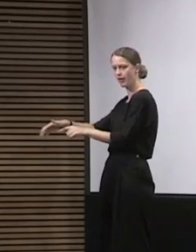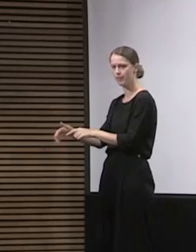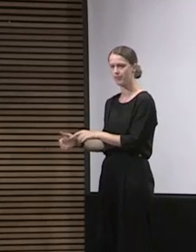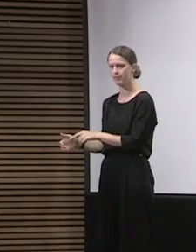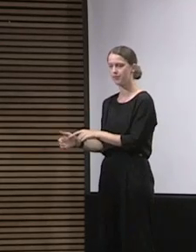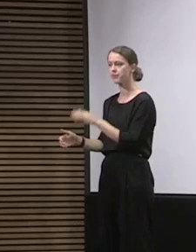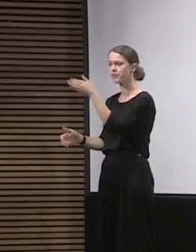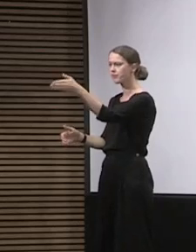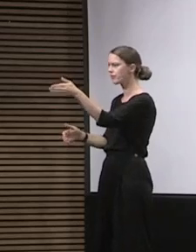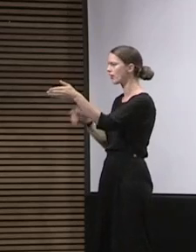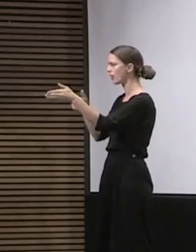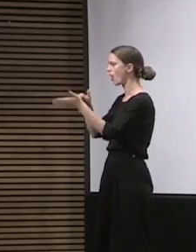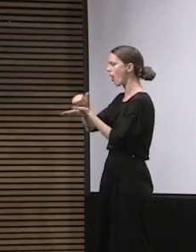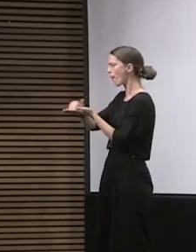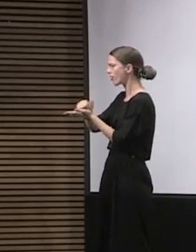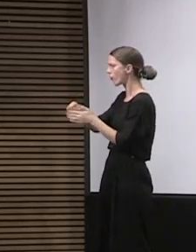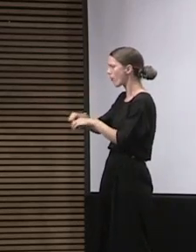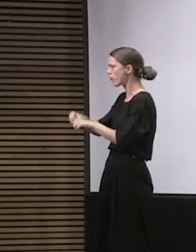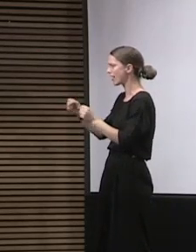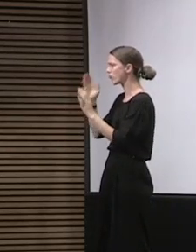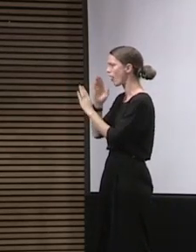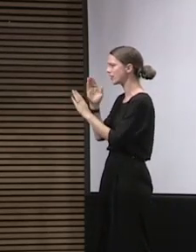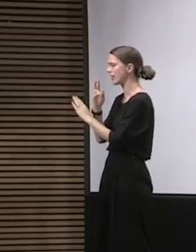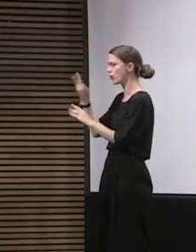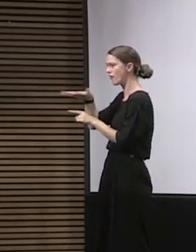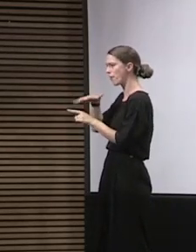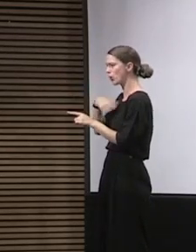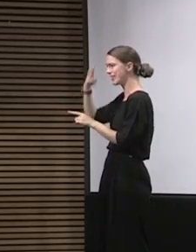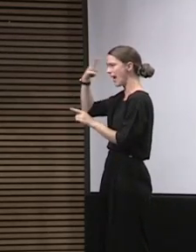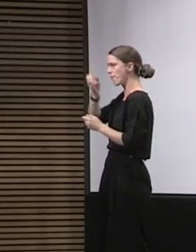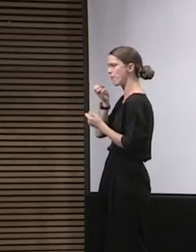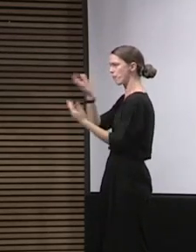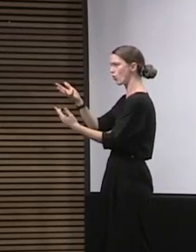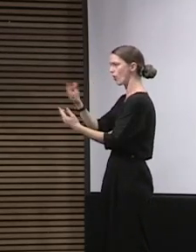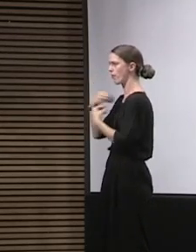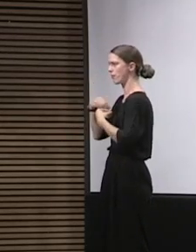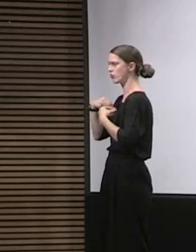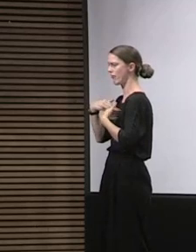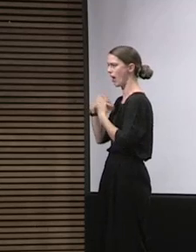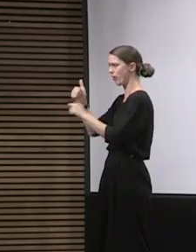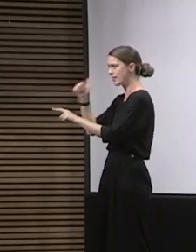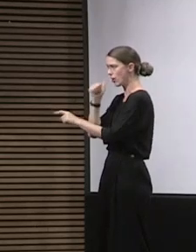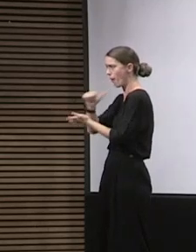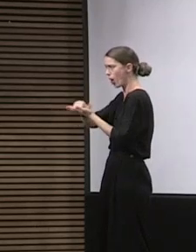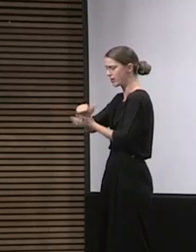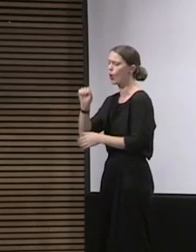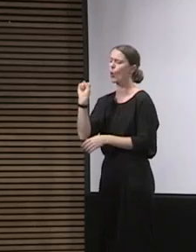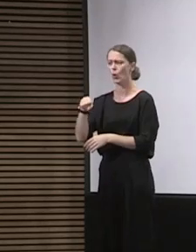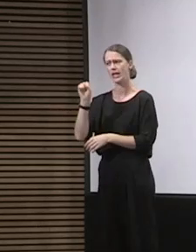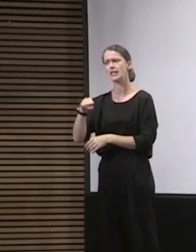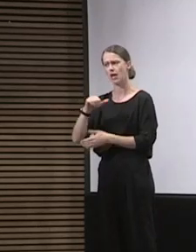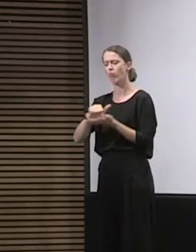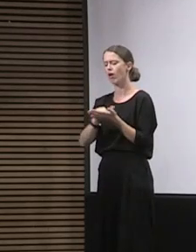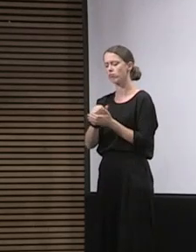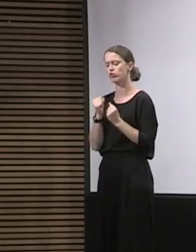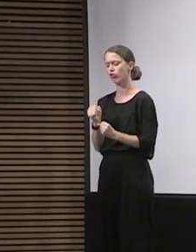Apologise for breaching the privacy of two families by releasing their names on the Ministry of Health website yesterday. Do you apologise on behalf of the Ministry? Oh yes, we apologise